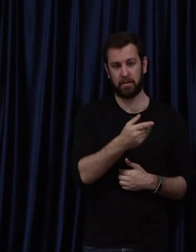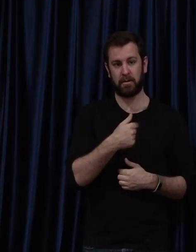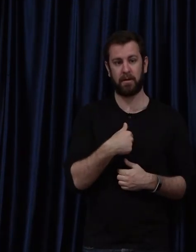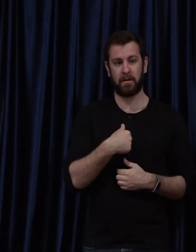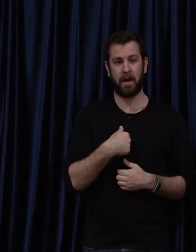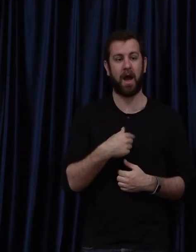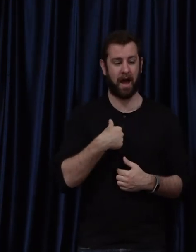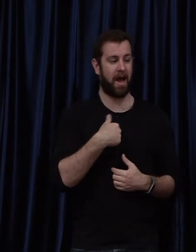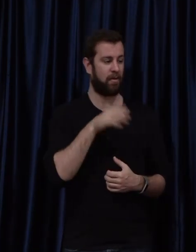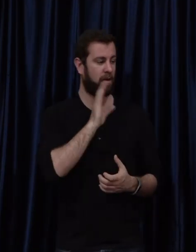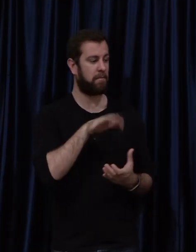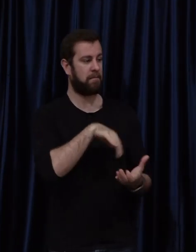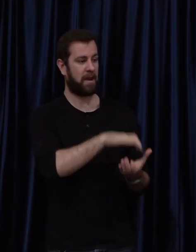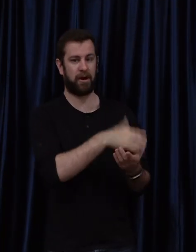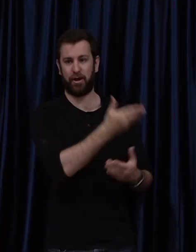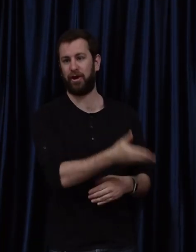proposing to her.